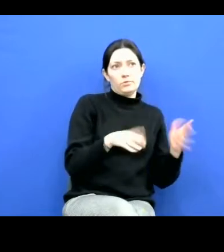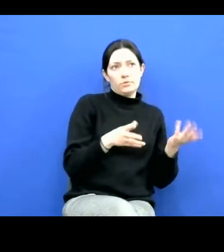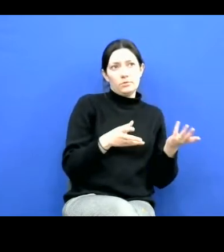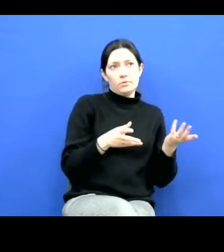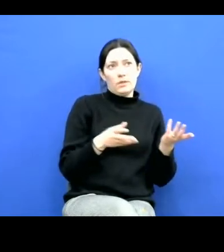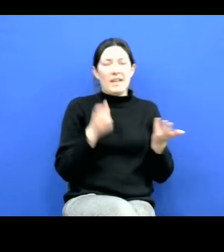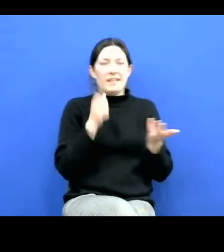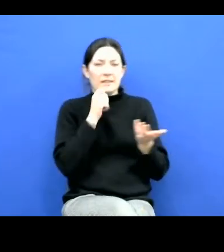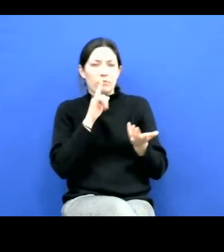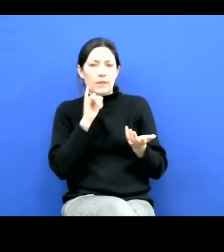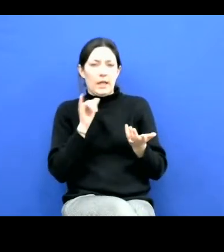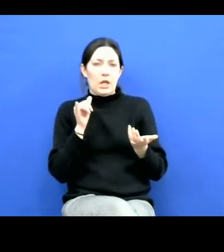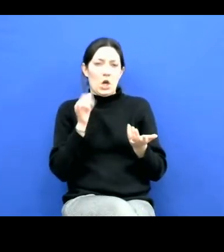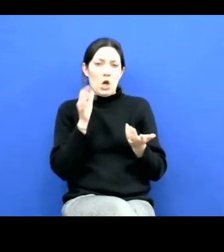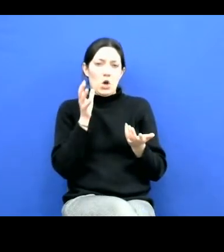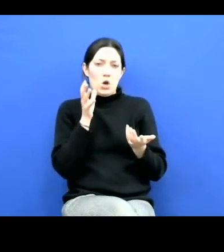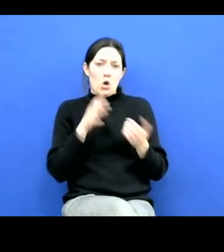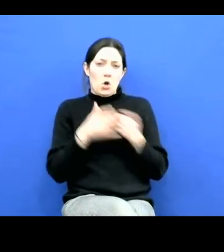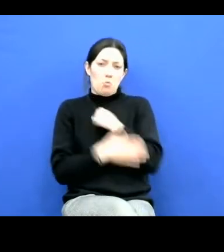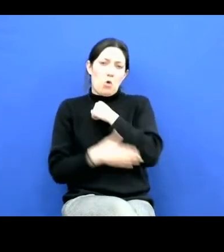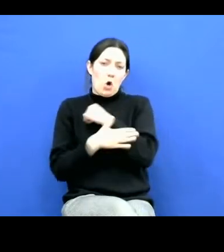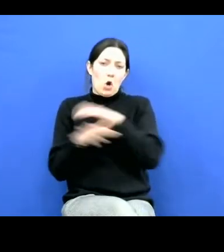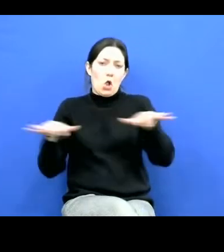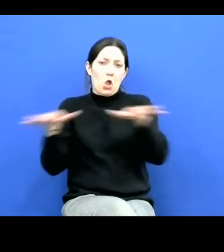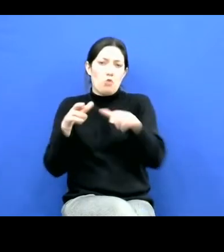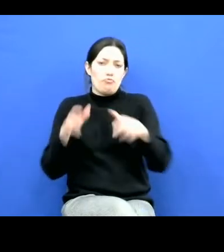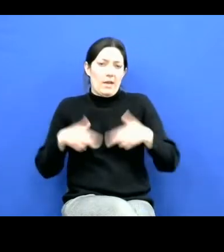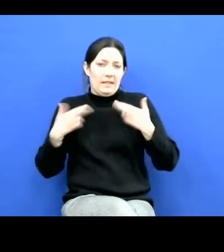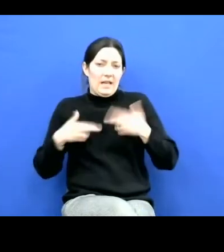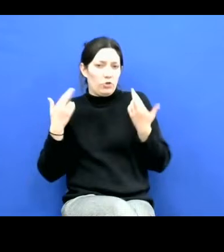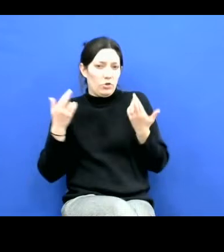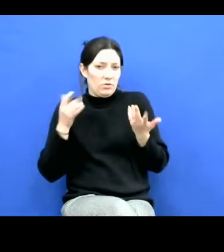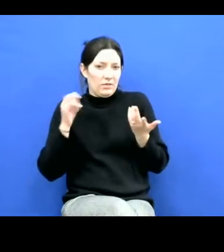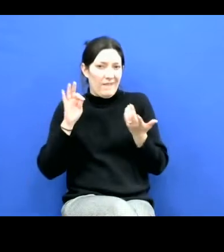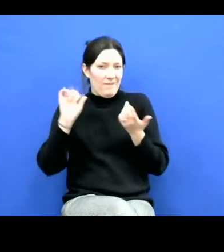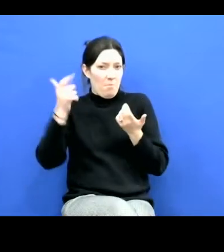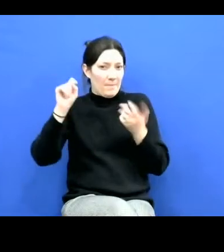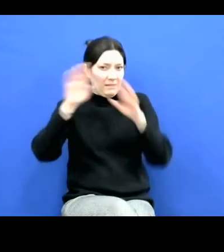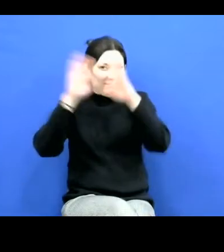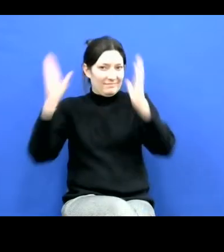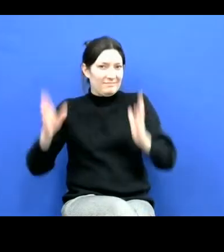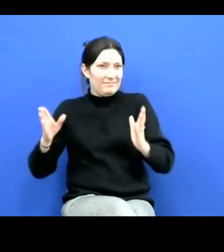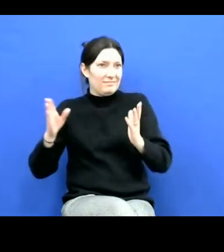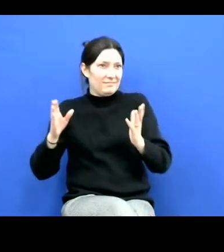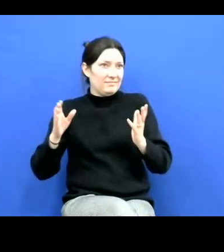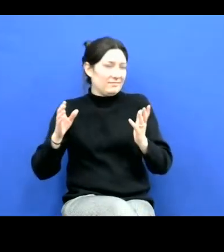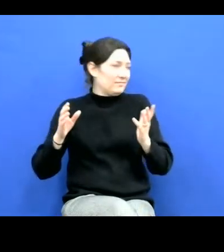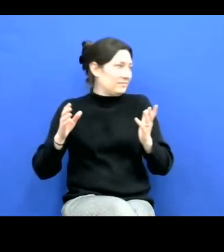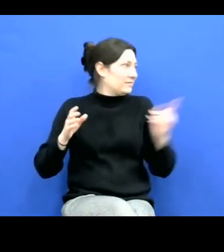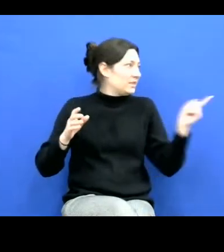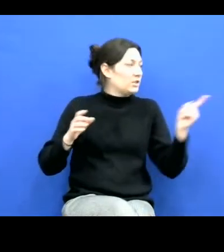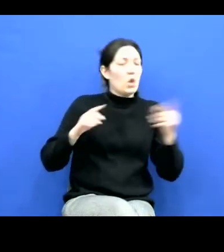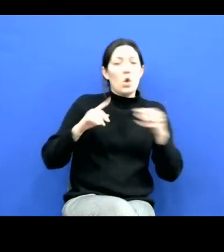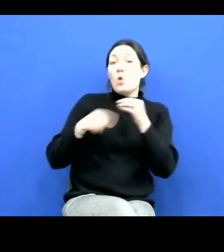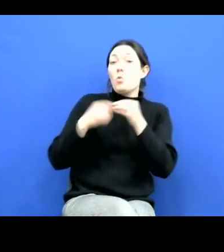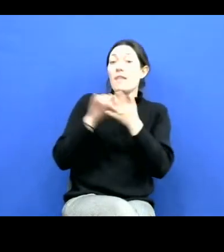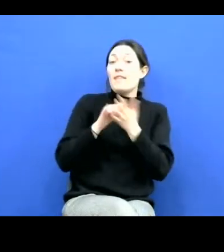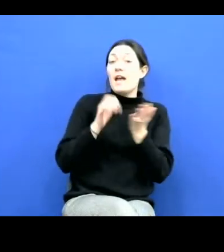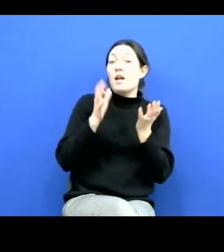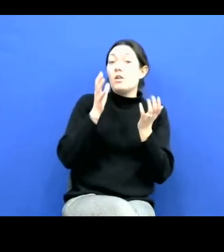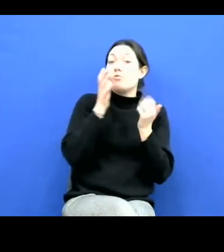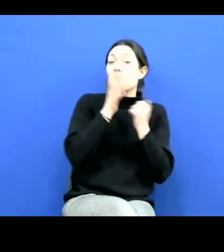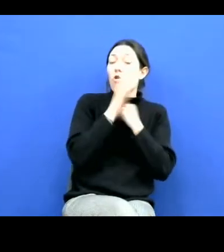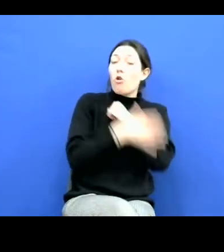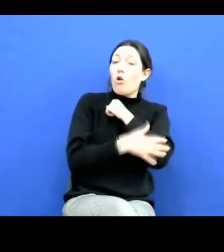that point. It's, I right? I don't know. understand. Yeah, yeah. When the rural residential area was